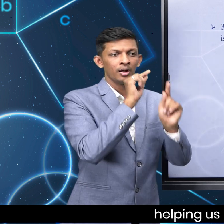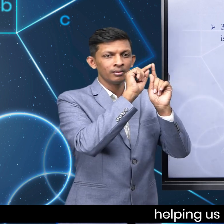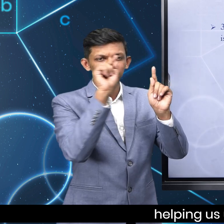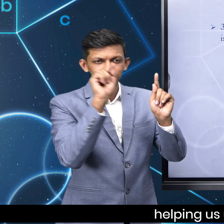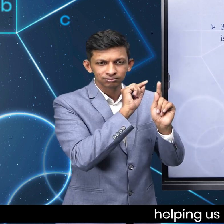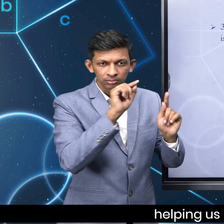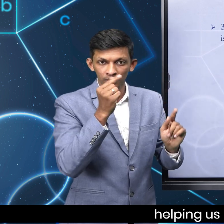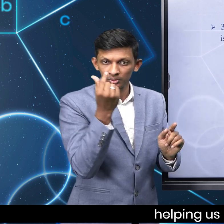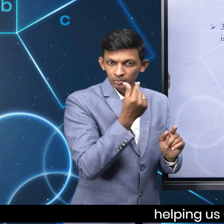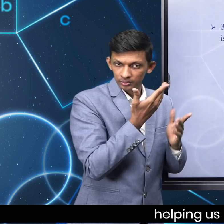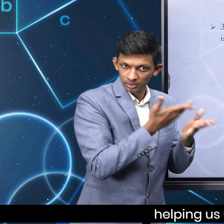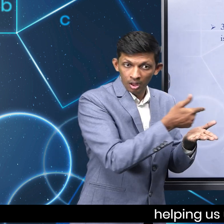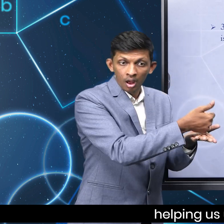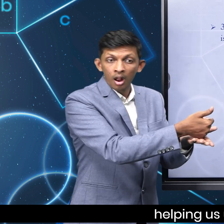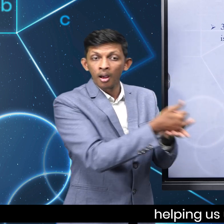helping us understand their structure.